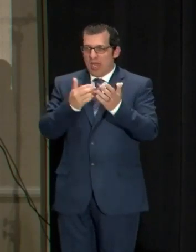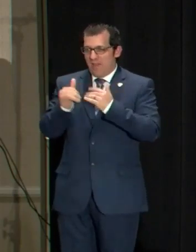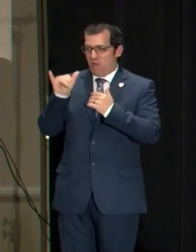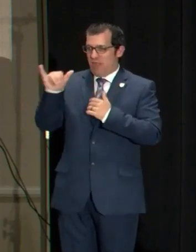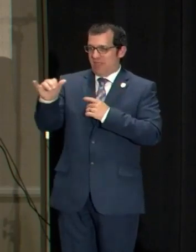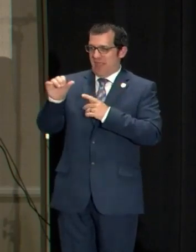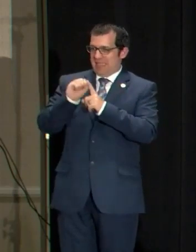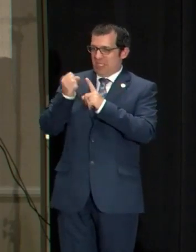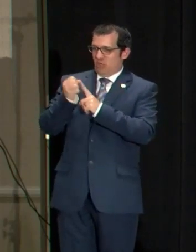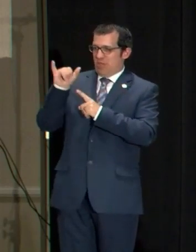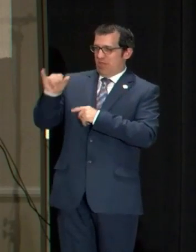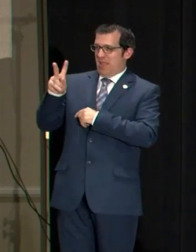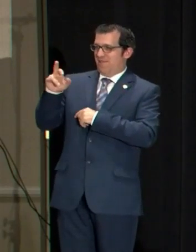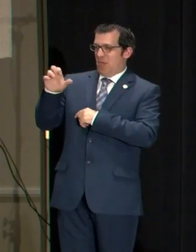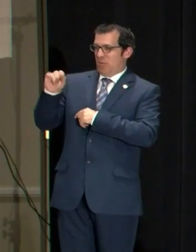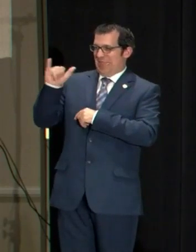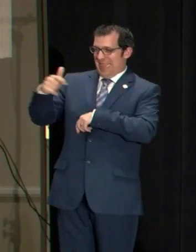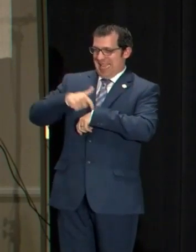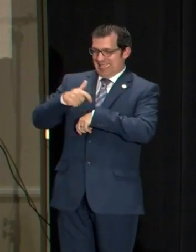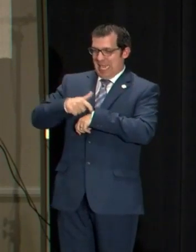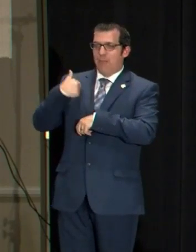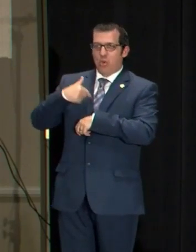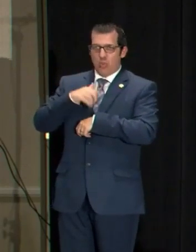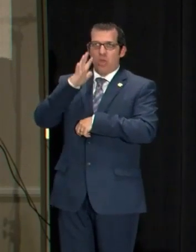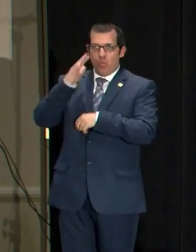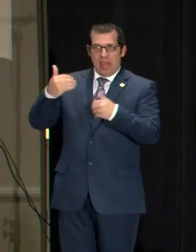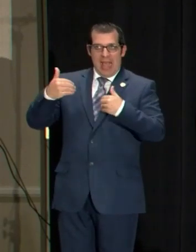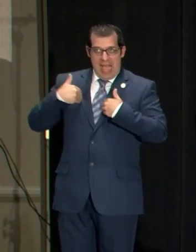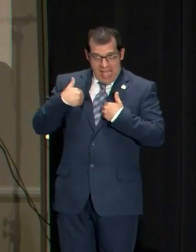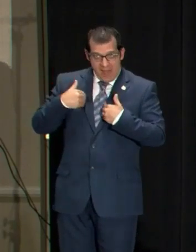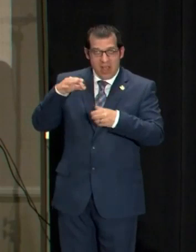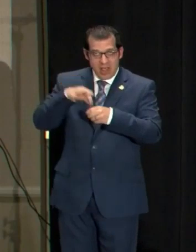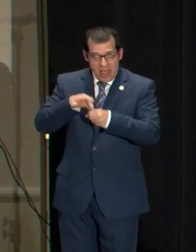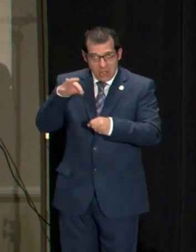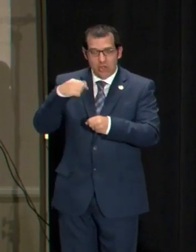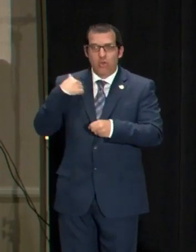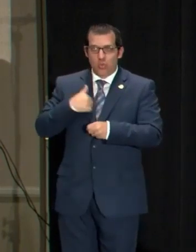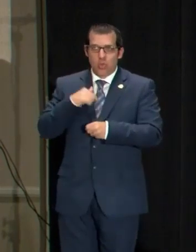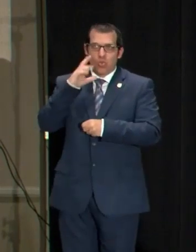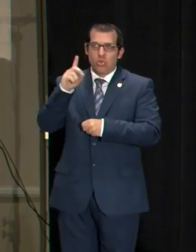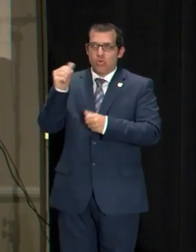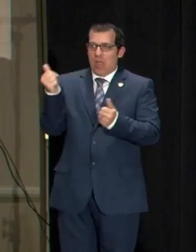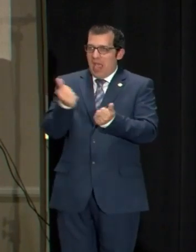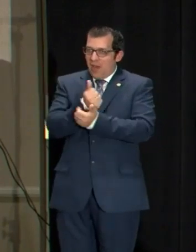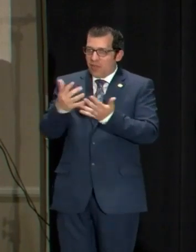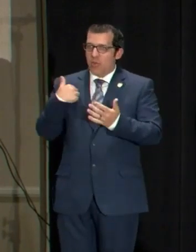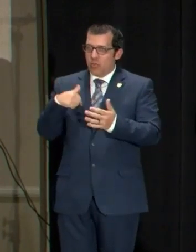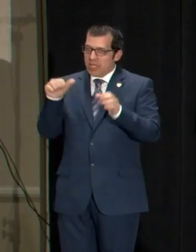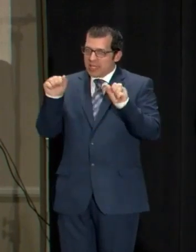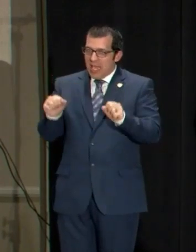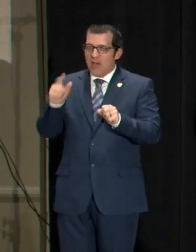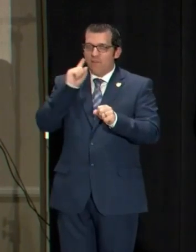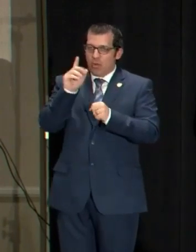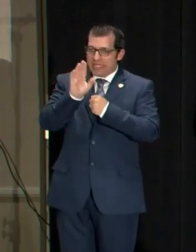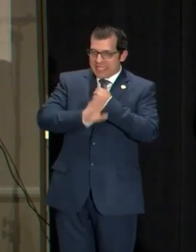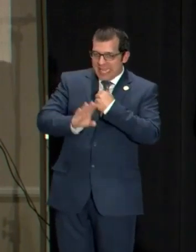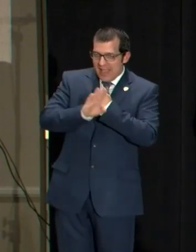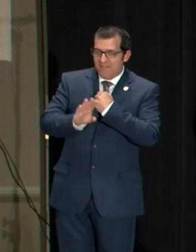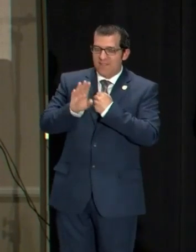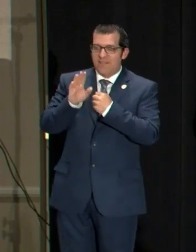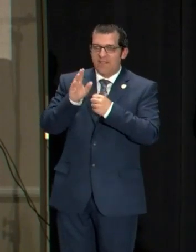of the virus is at that time, that we're going to have an election, and we're going to do everything we can to have it in a safe fashion for